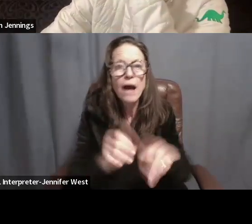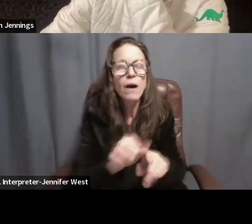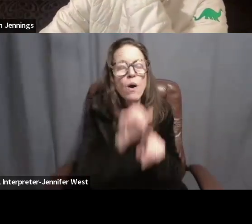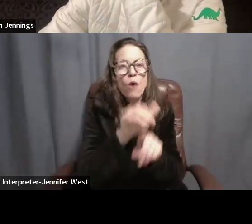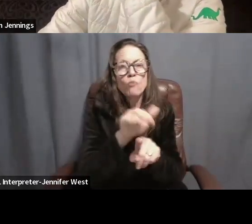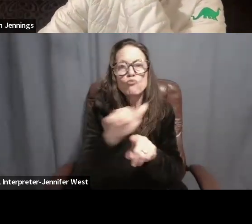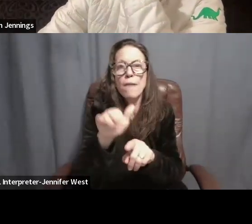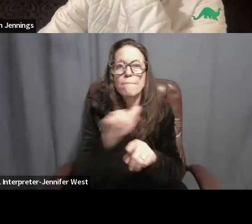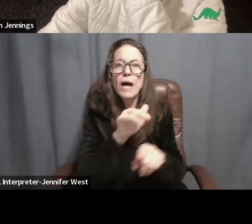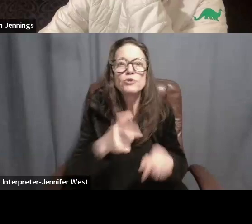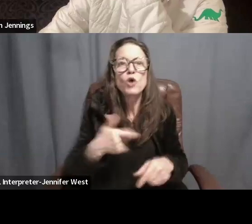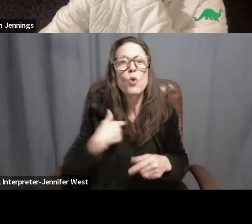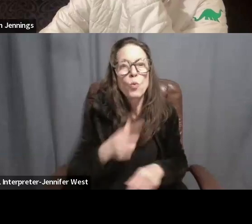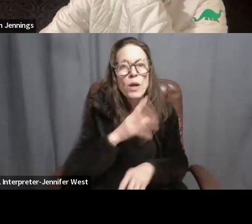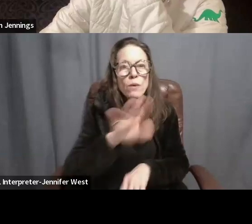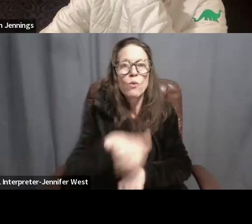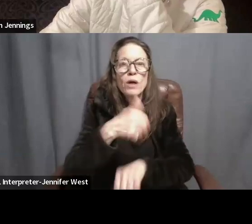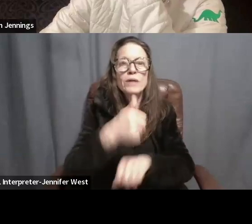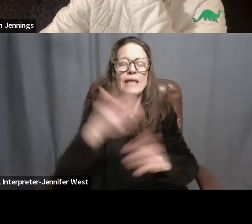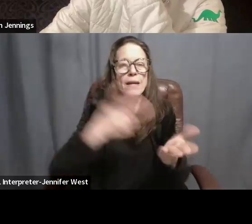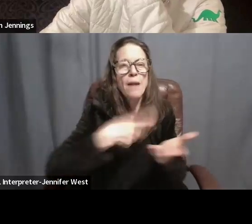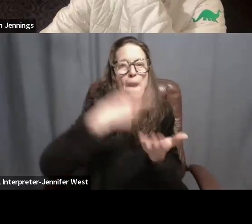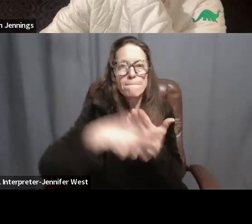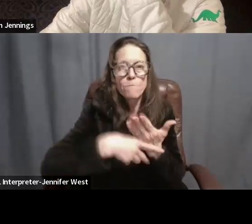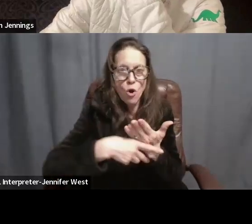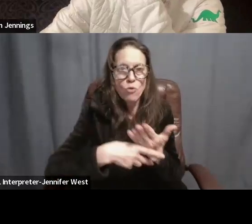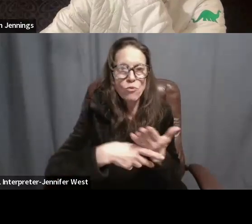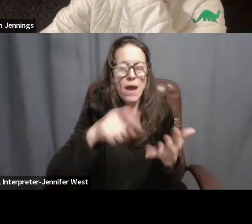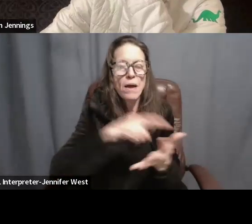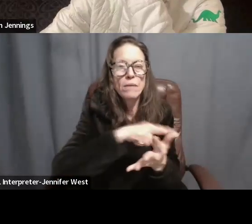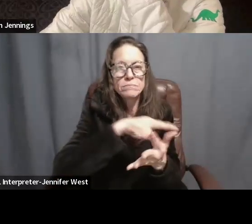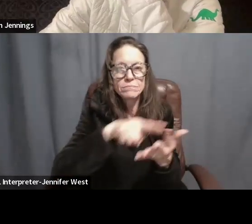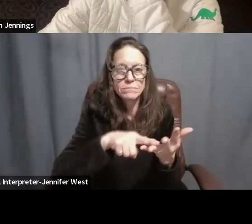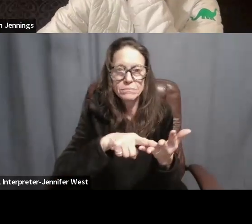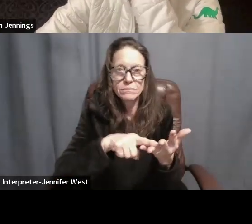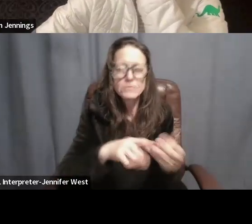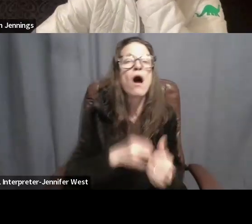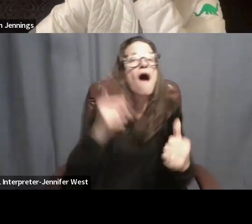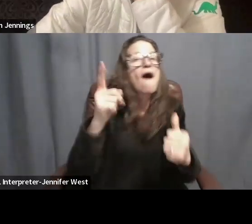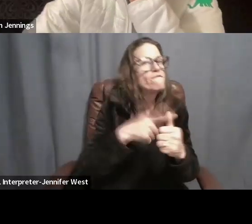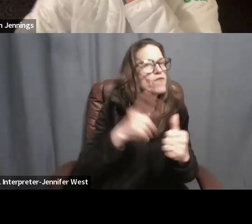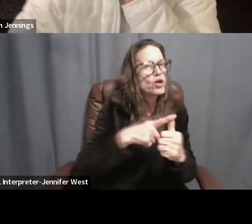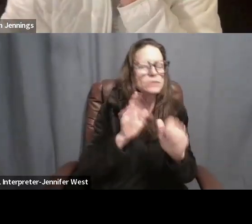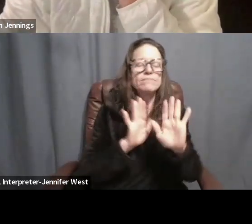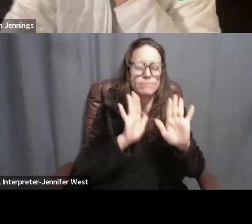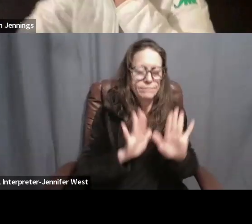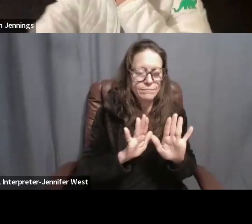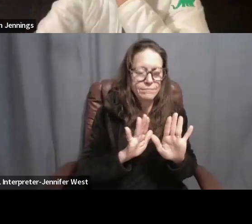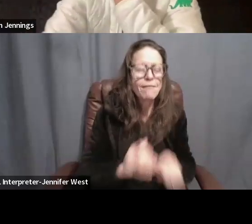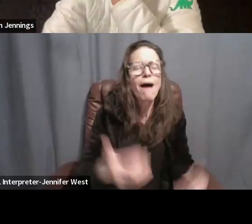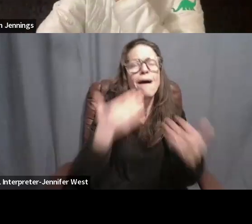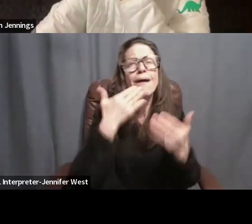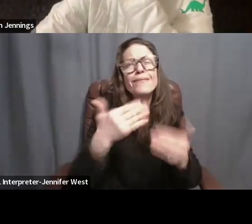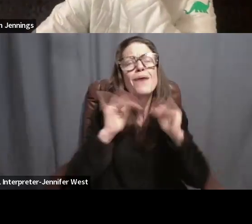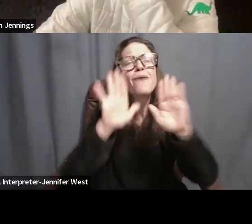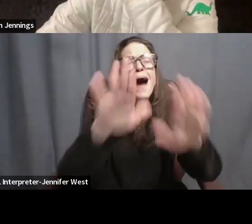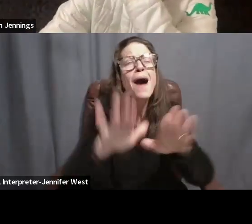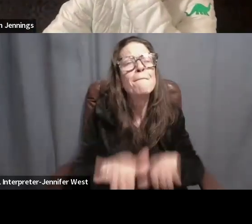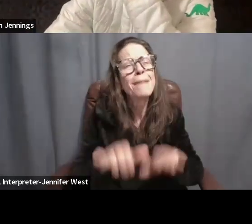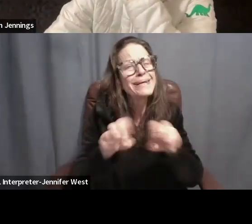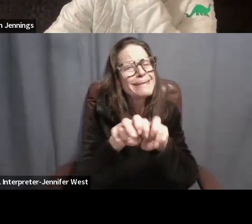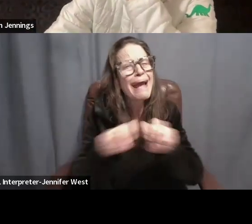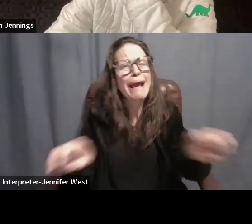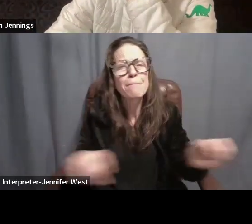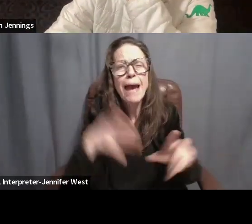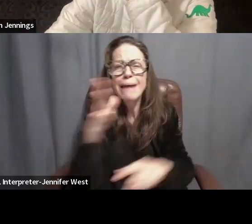having programs. So first, thank you so much to this amazing panel. Secondly, I will